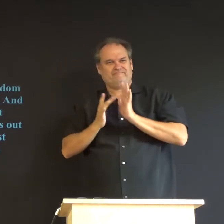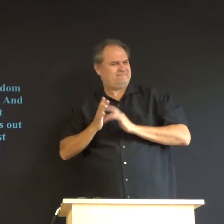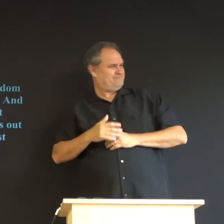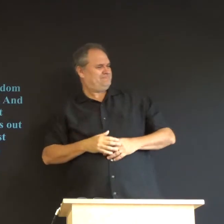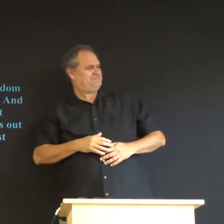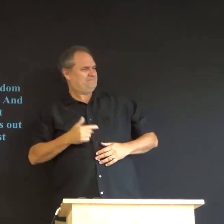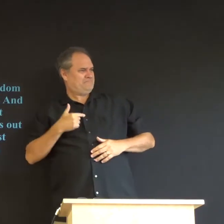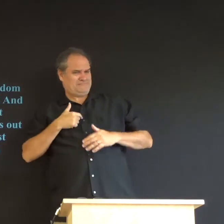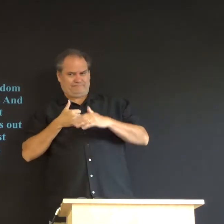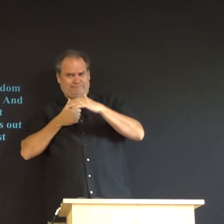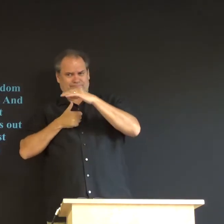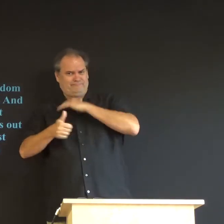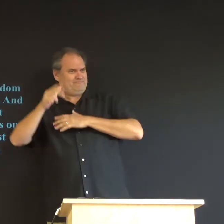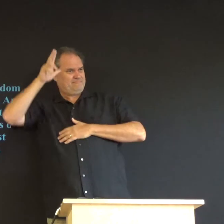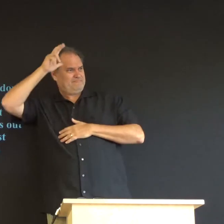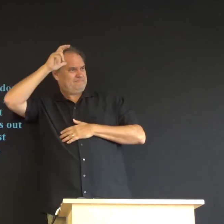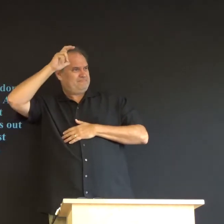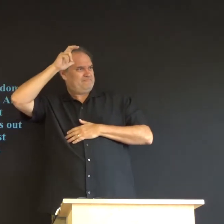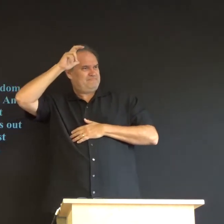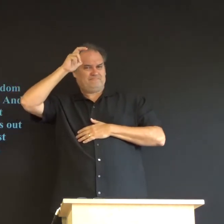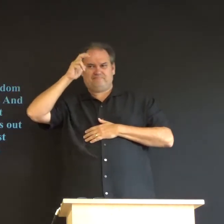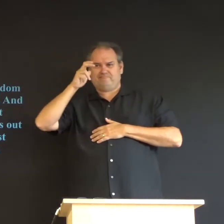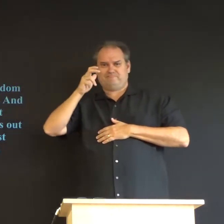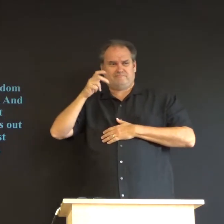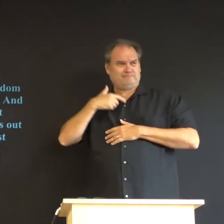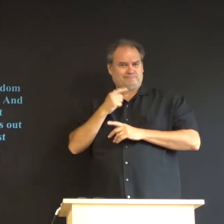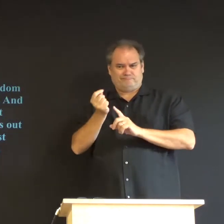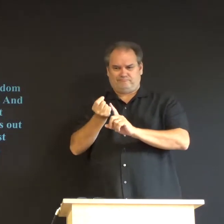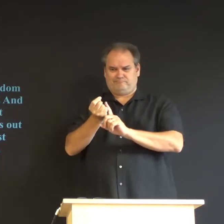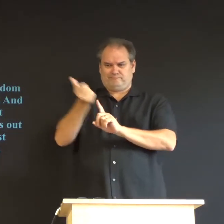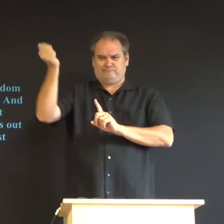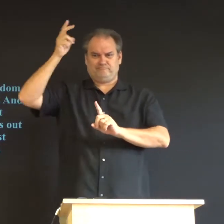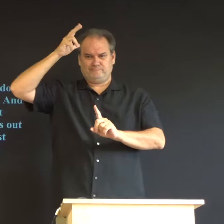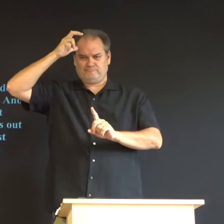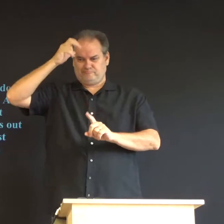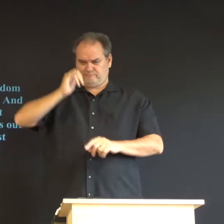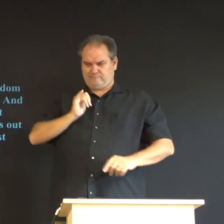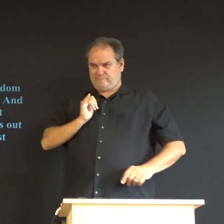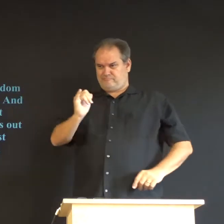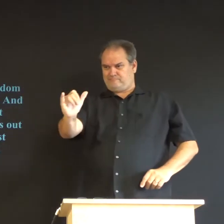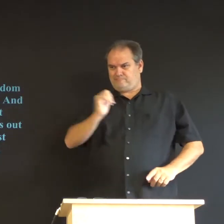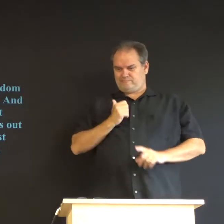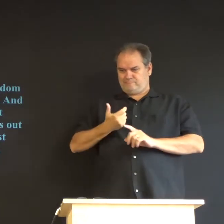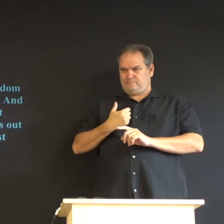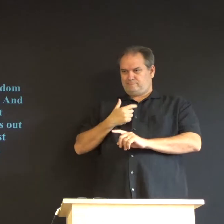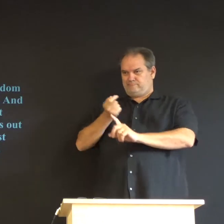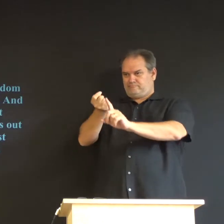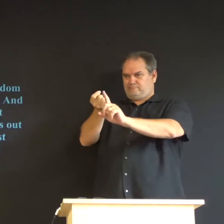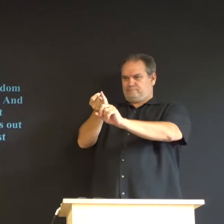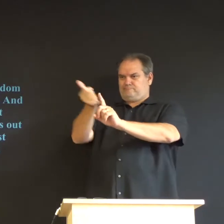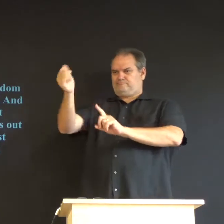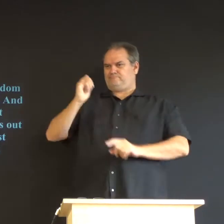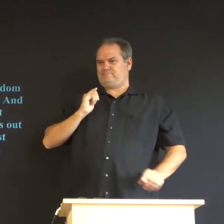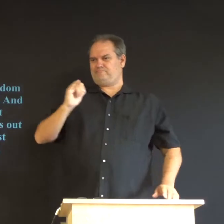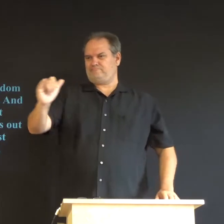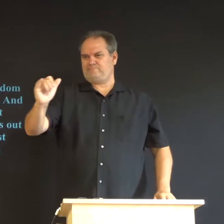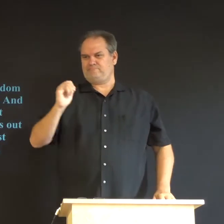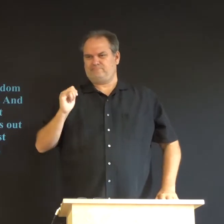They're saying that Jesus is under demons. He cast out demons, even though I'm supposed to be a